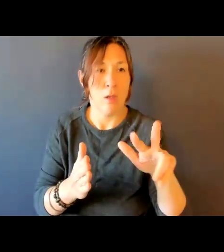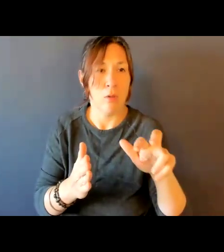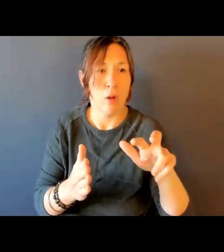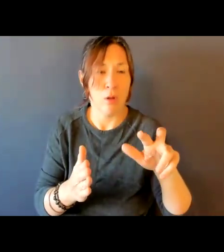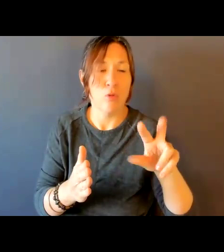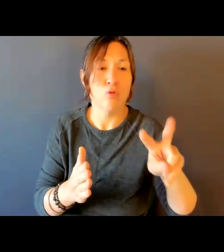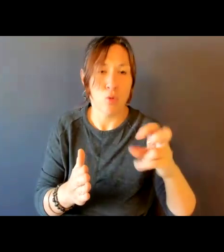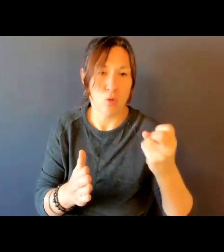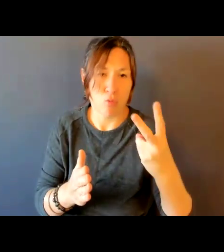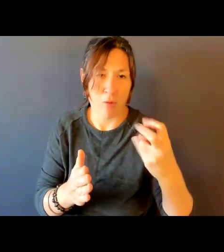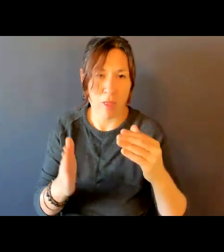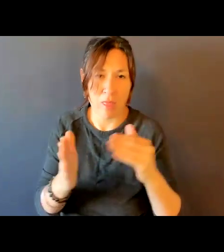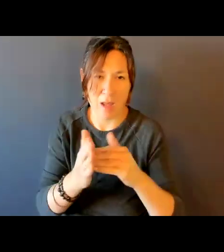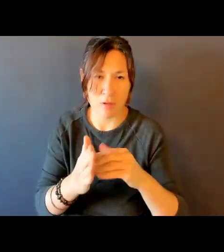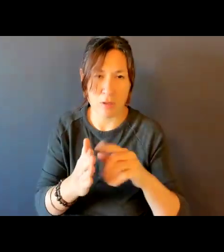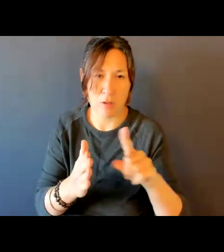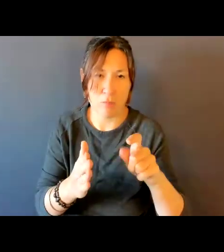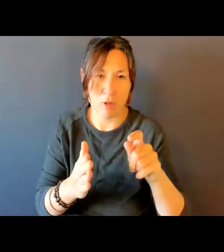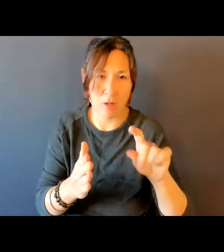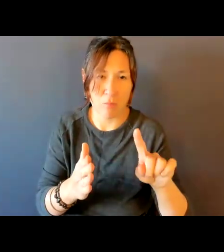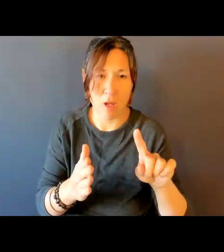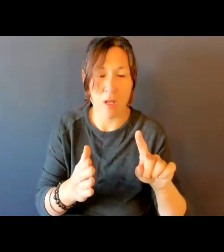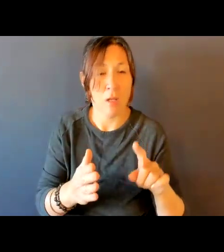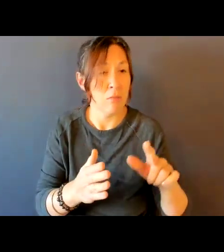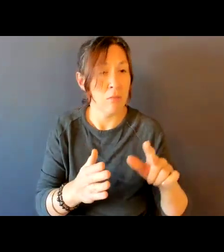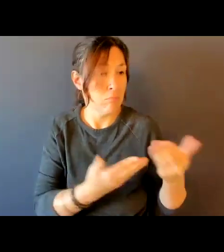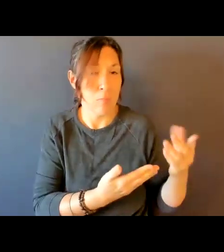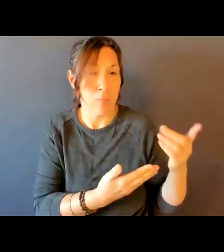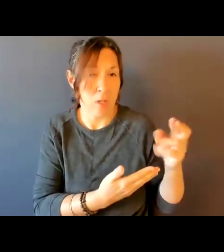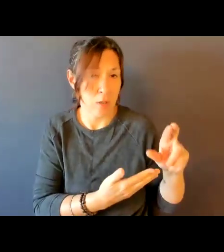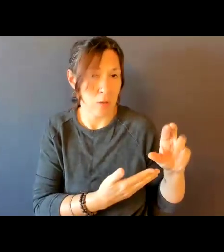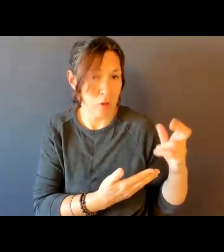$23,212,191. Now I'd like to turn it over to Dr. Chen for any final comments.